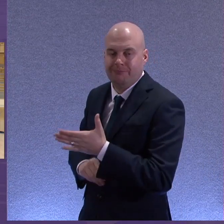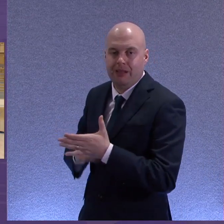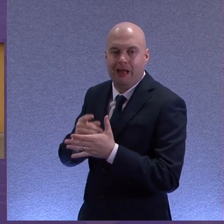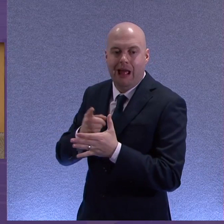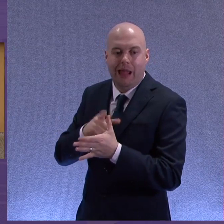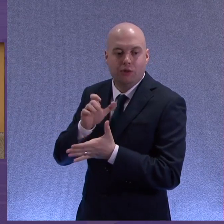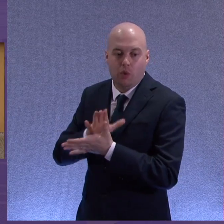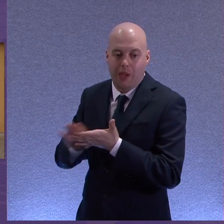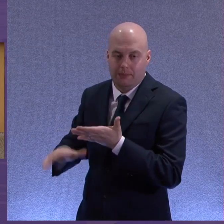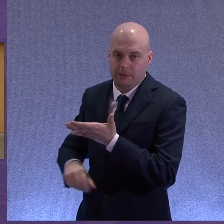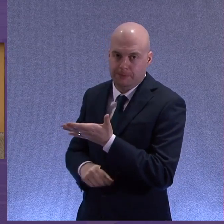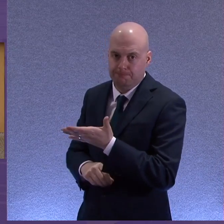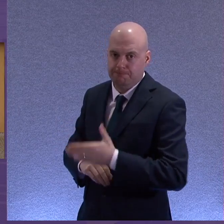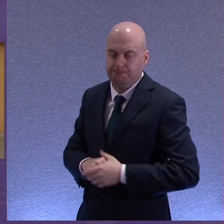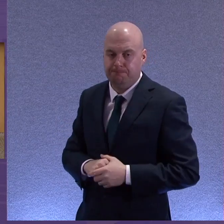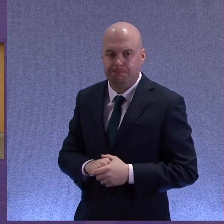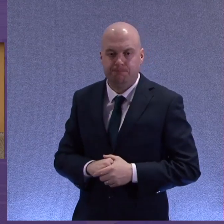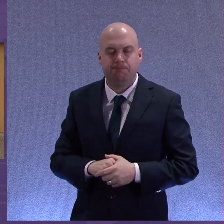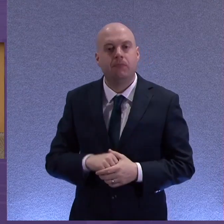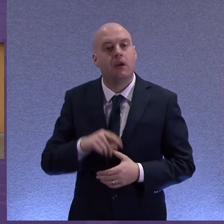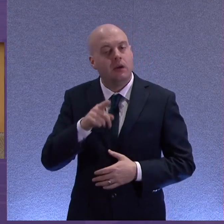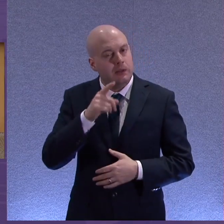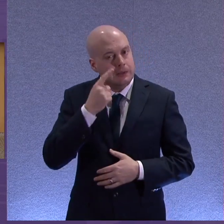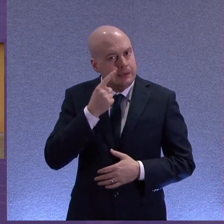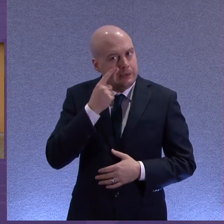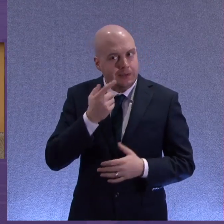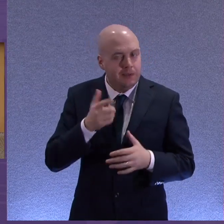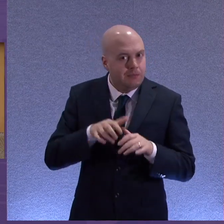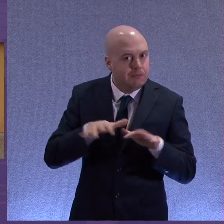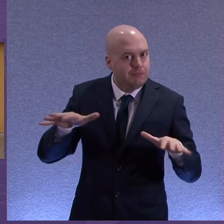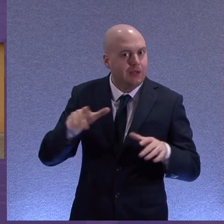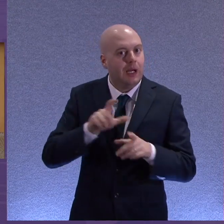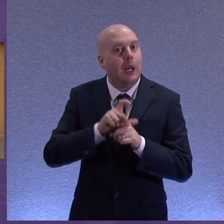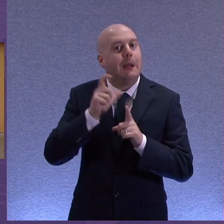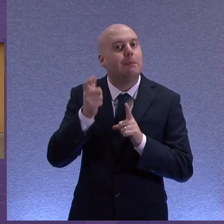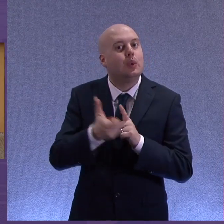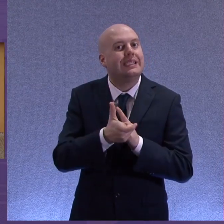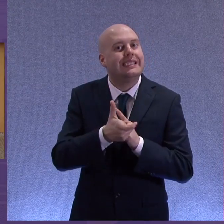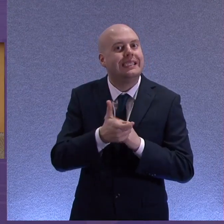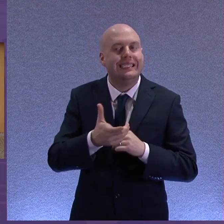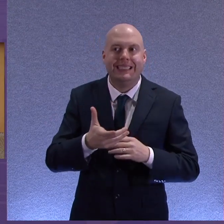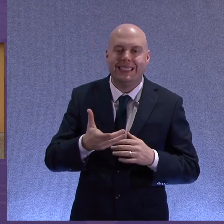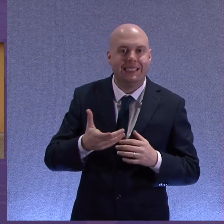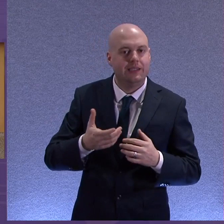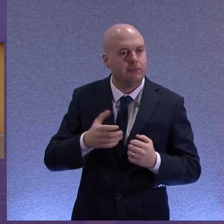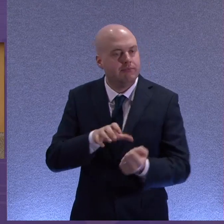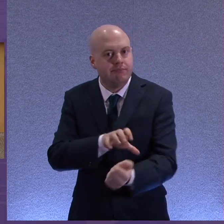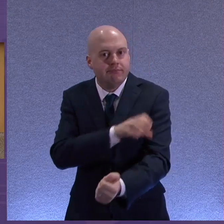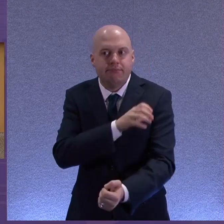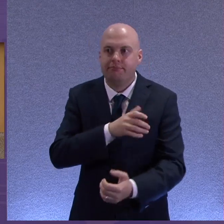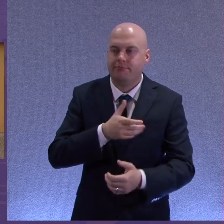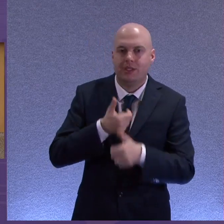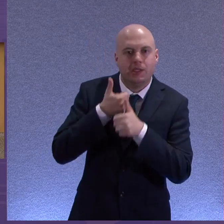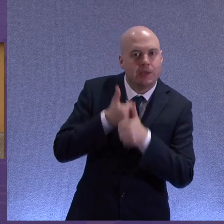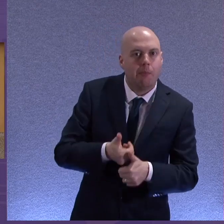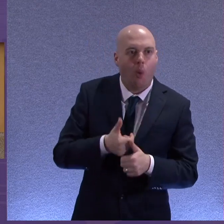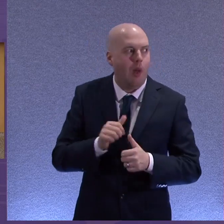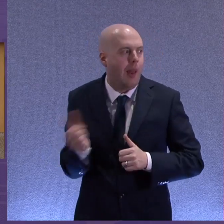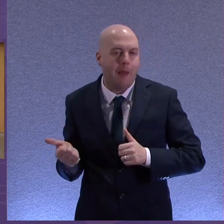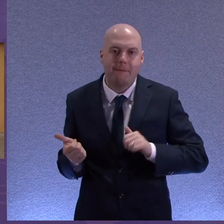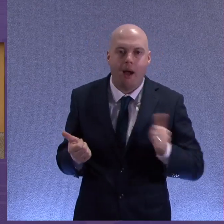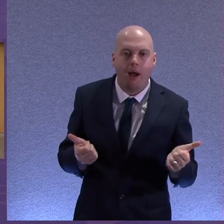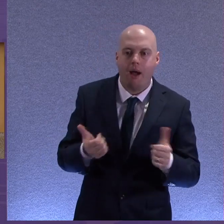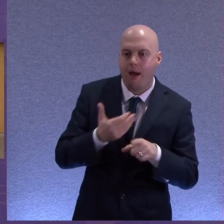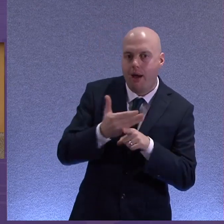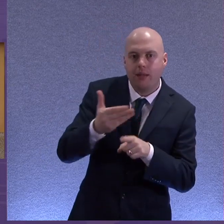tremendous upsurge in community spirit growing in our communities, in the mutual aid groups and neighbours doing favours for neighbours, and 1,000